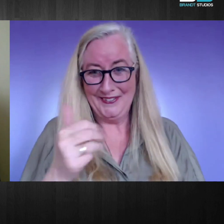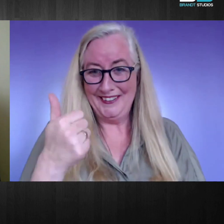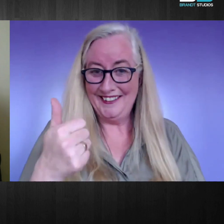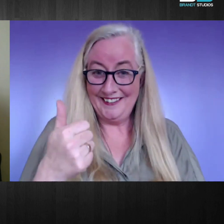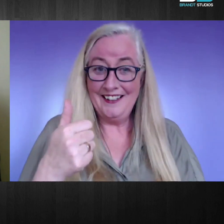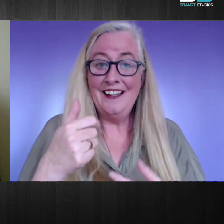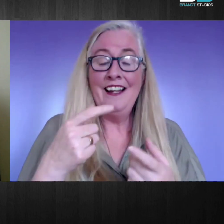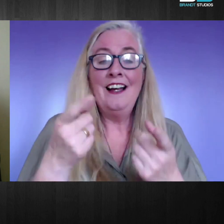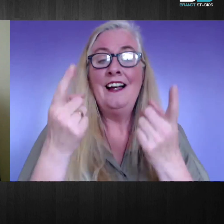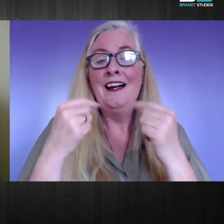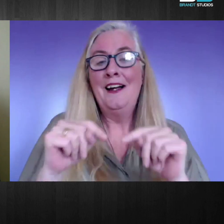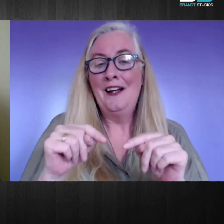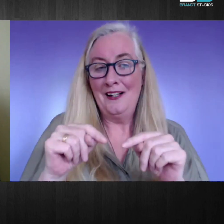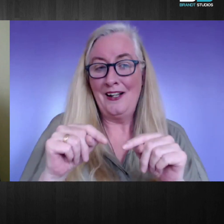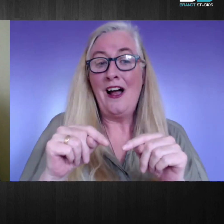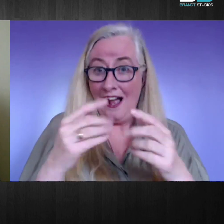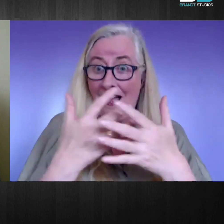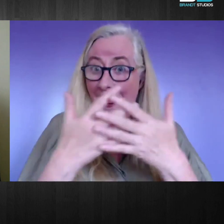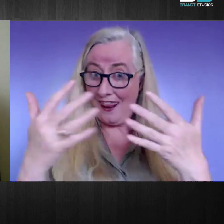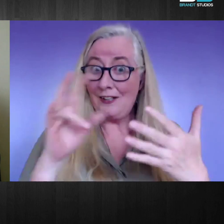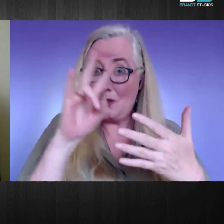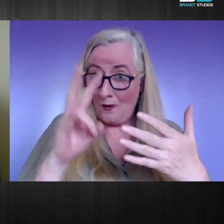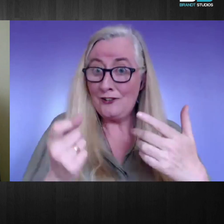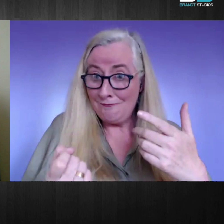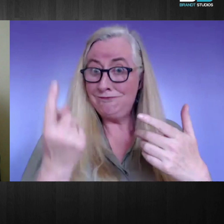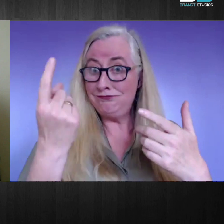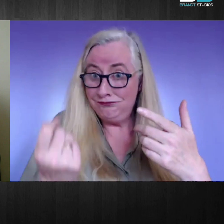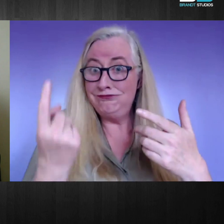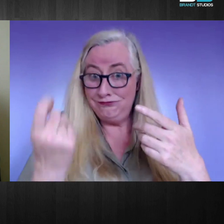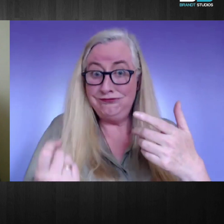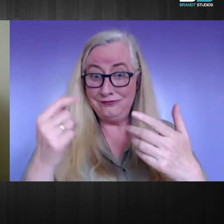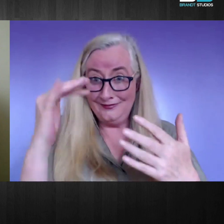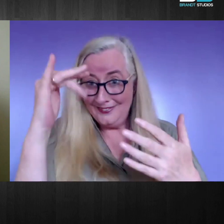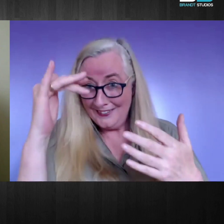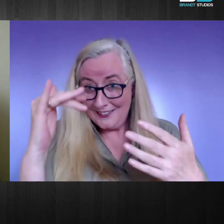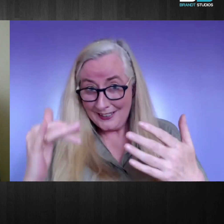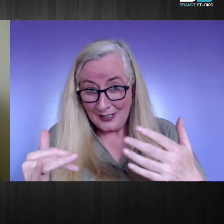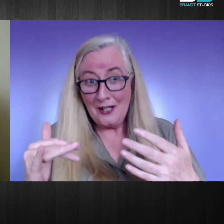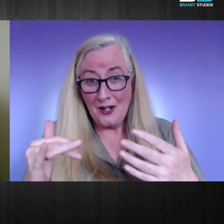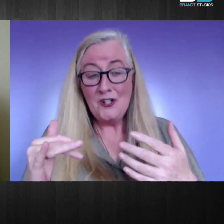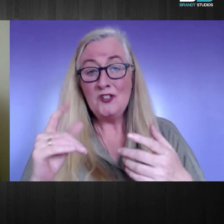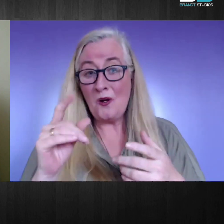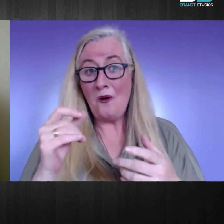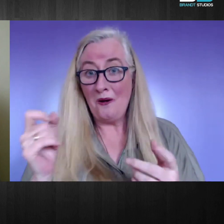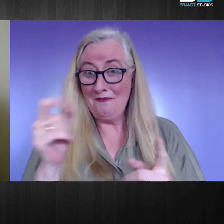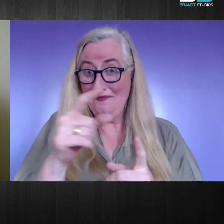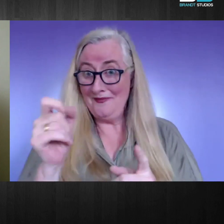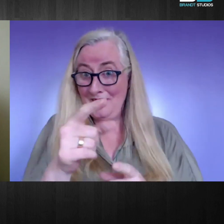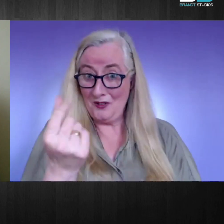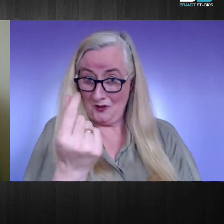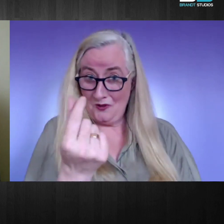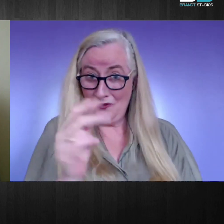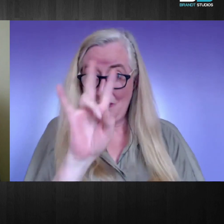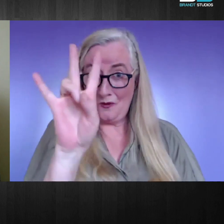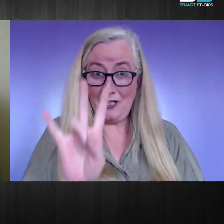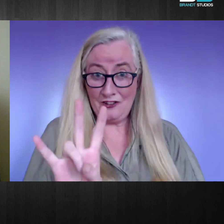questions. The questions are already flooding in, so we'll have a bunch of questions for you in a minute. And it's really been inspiring, the work you're doing, all